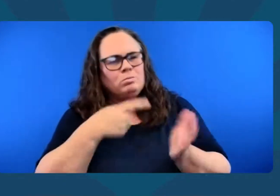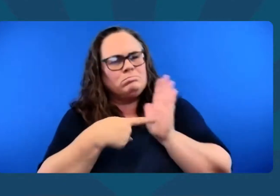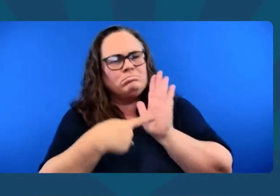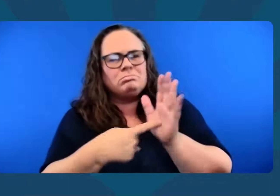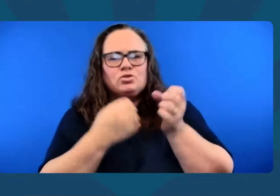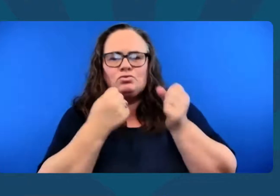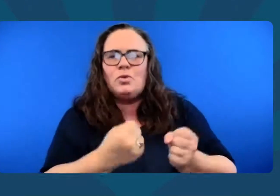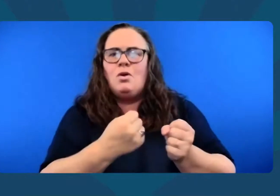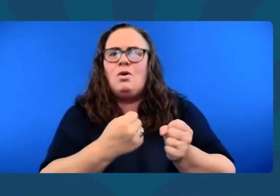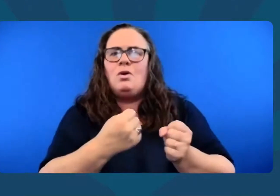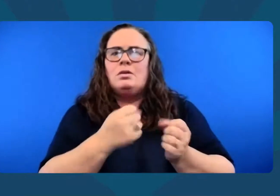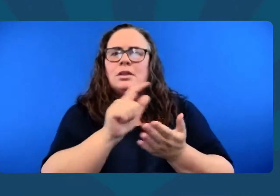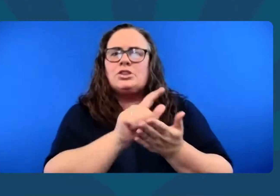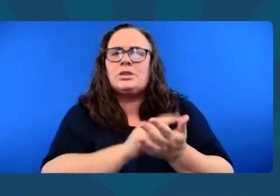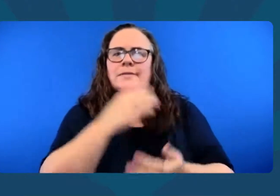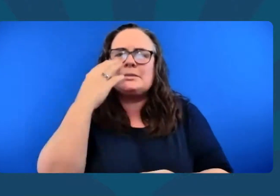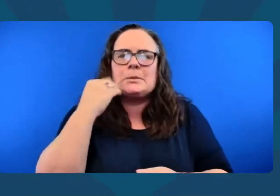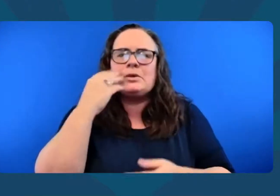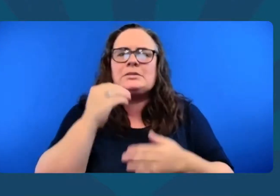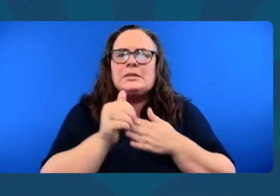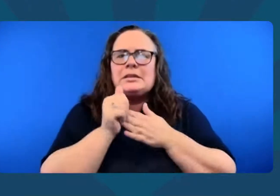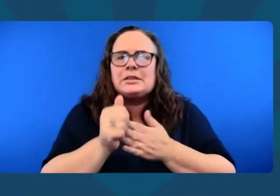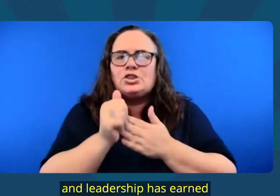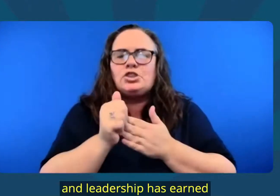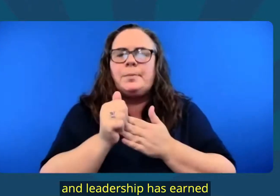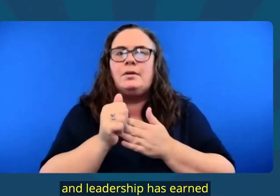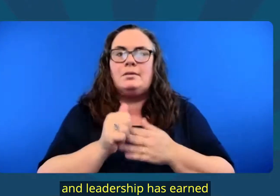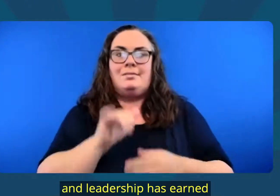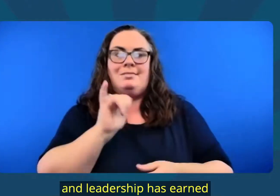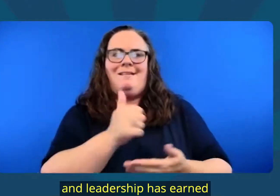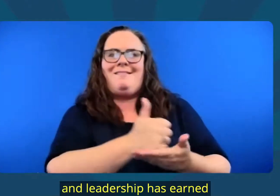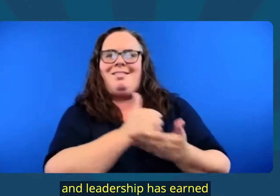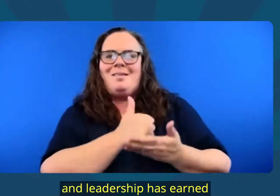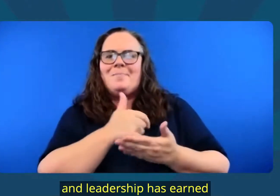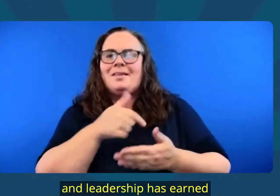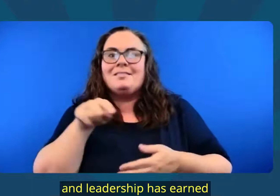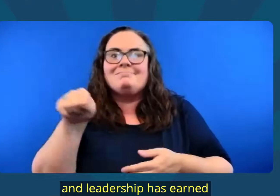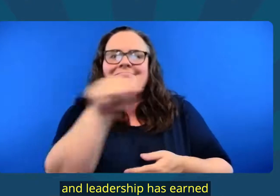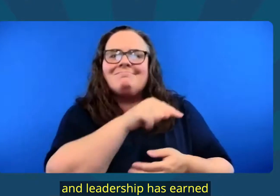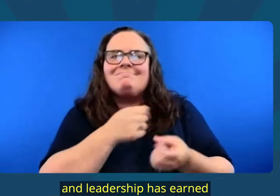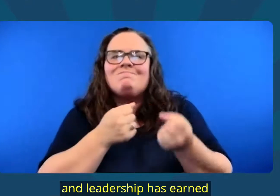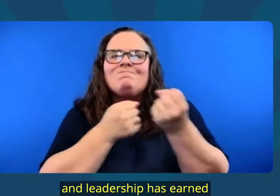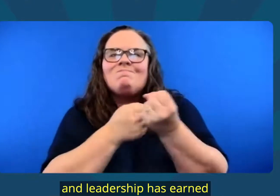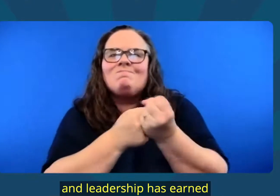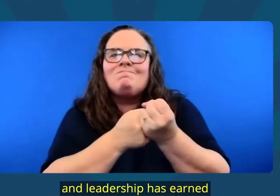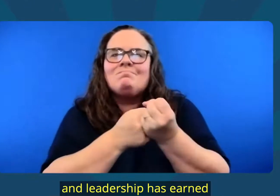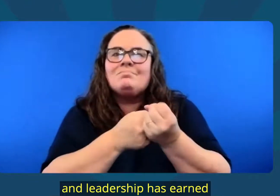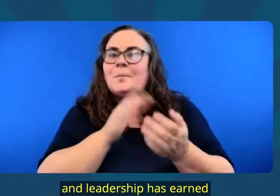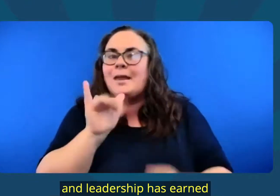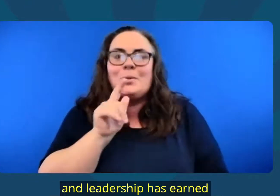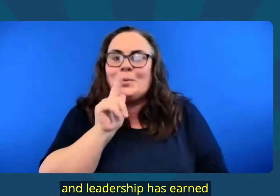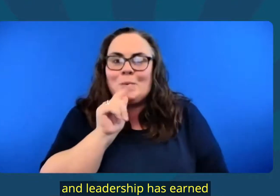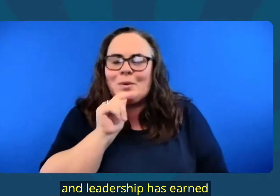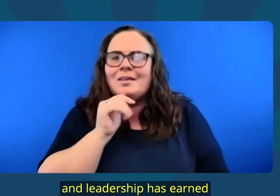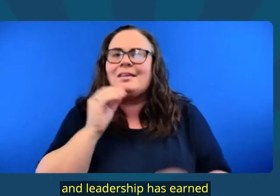My strong record of legislative experience and leadership has earned me endorsements by